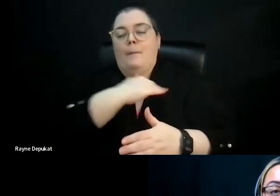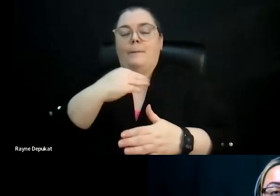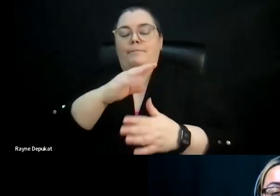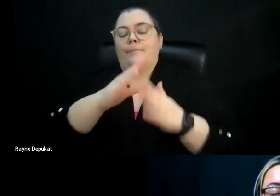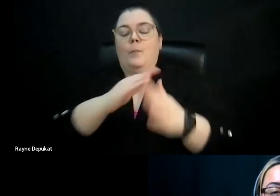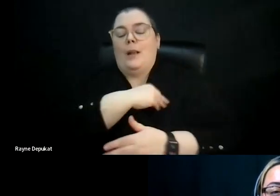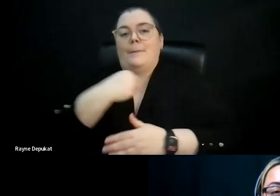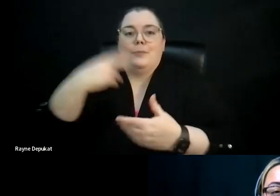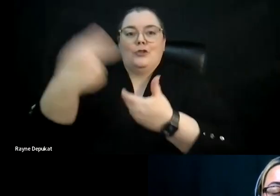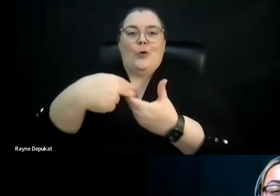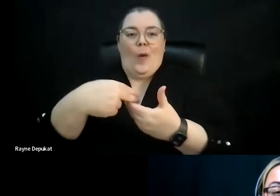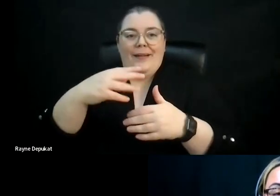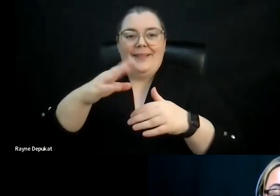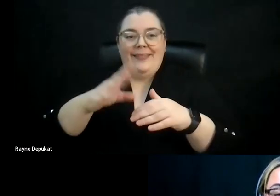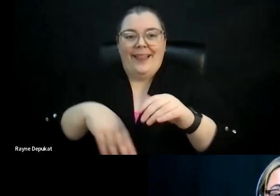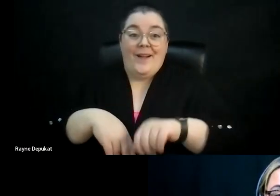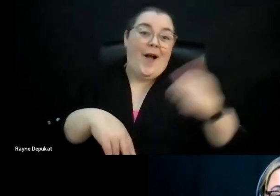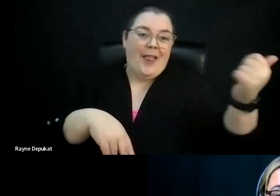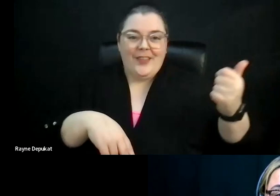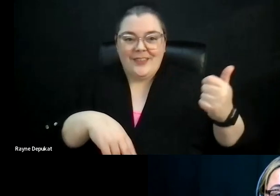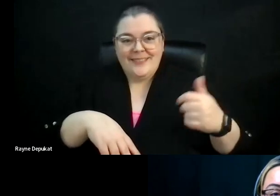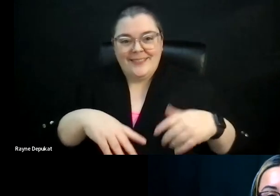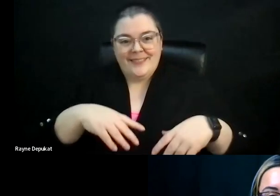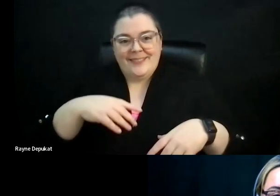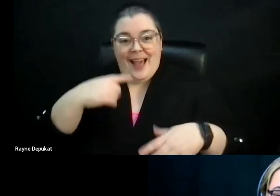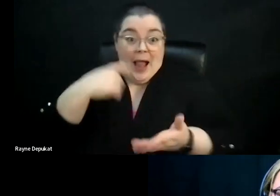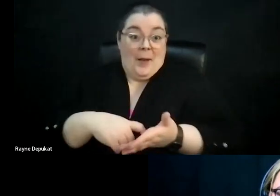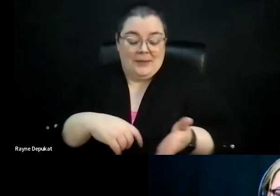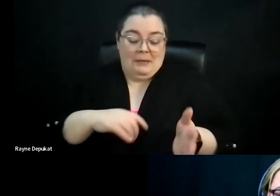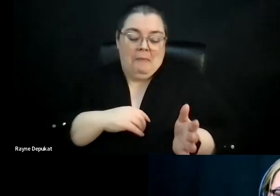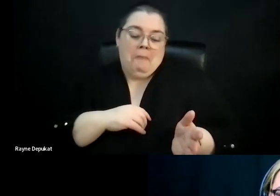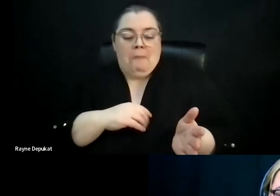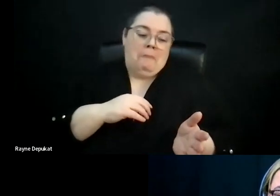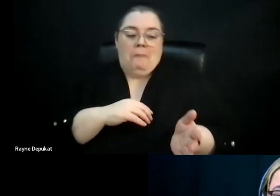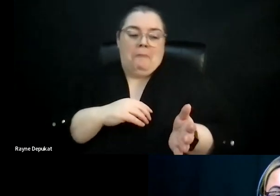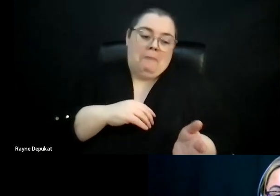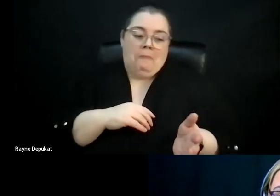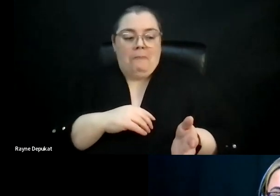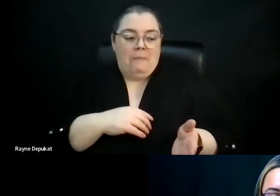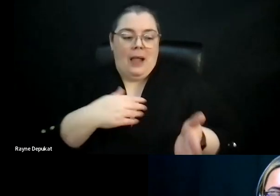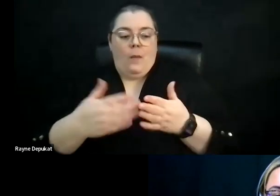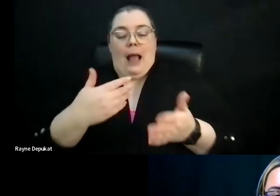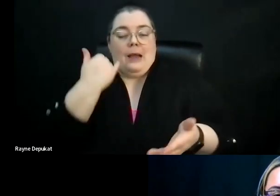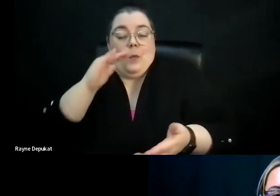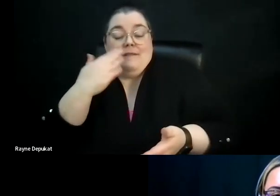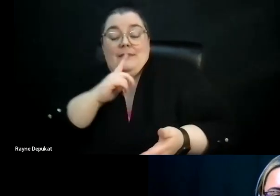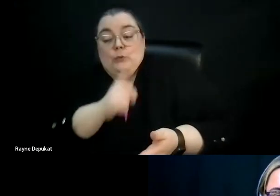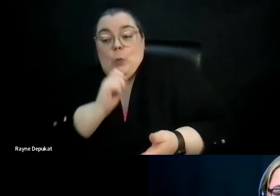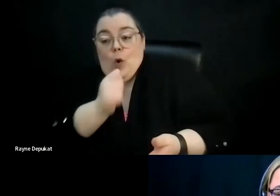more public community members joining than others. So I want to acknowledge that. Go us. I